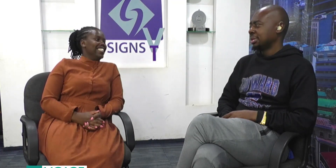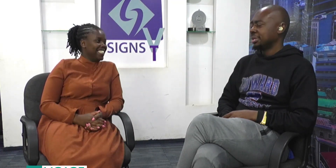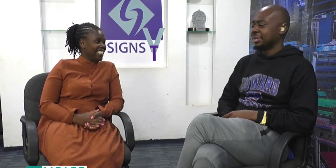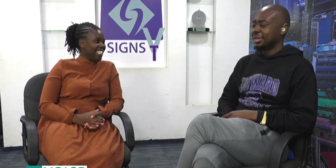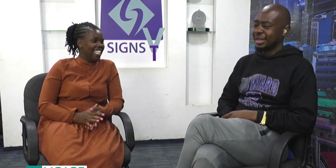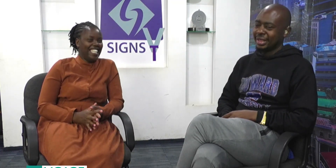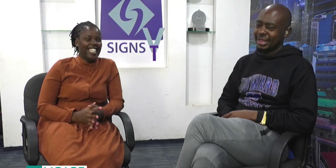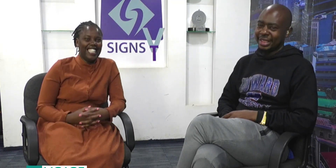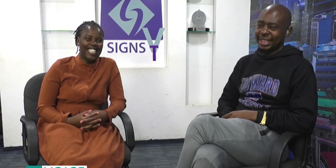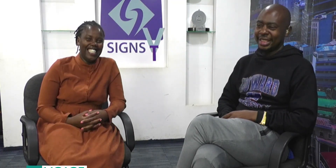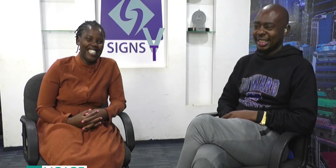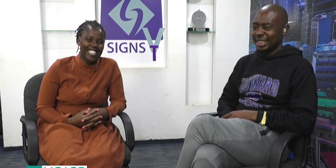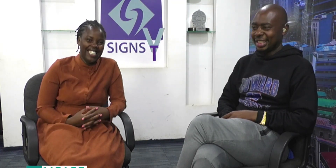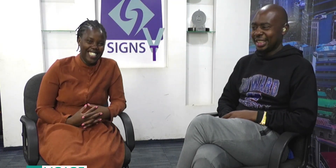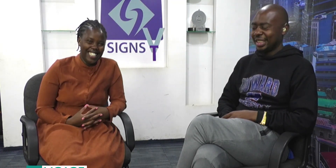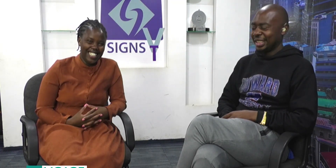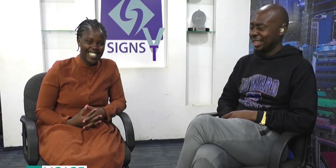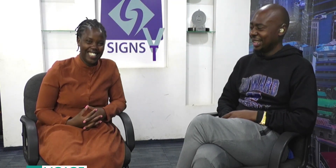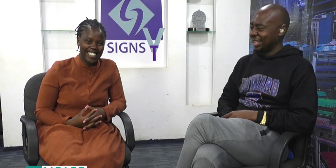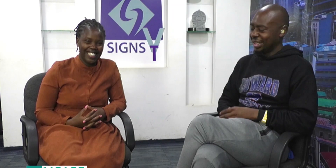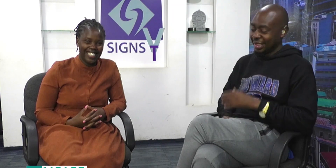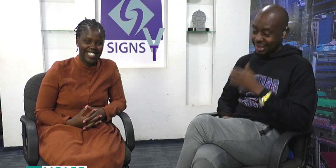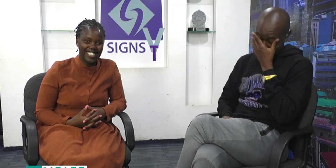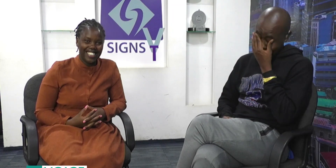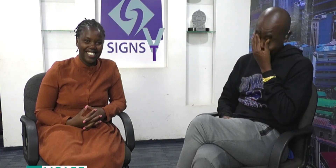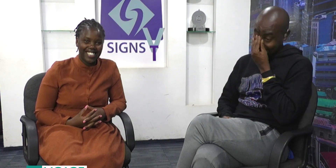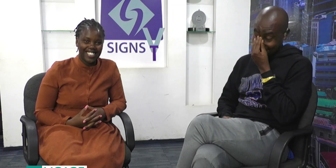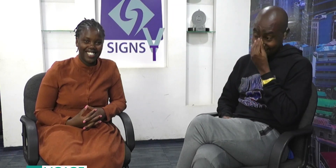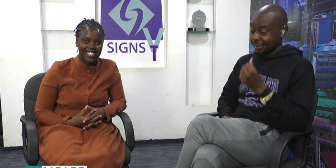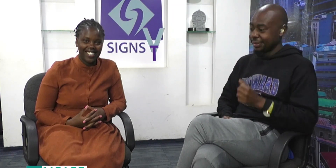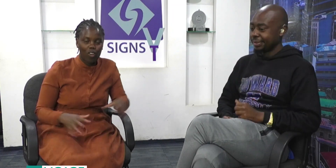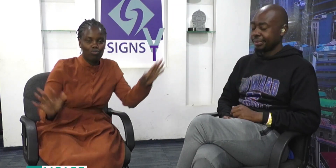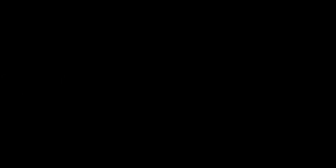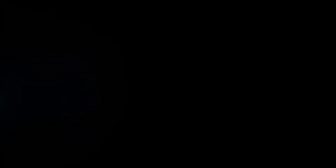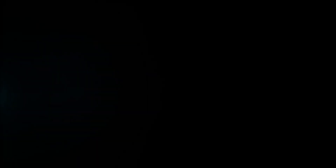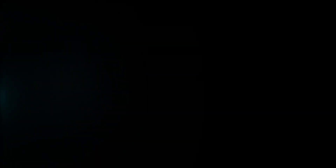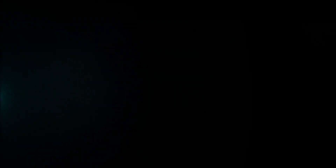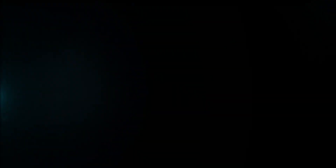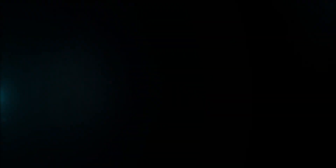he's proud and we are proud of him. Now see you on the next show. Bye bye.